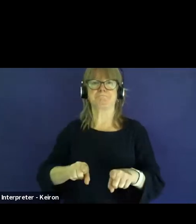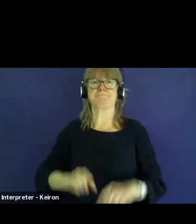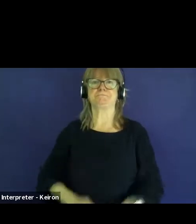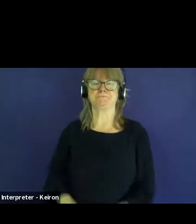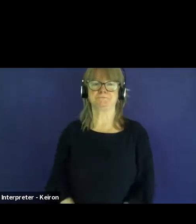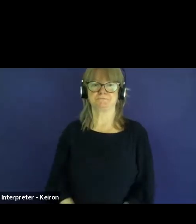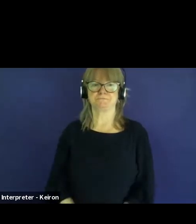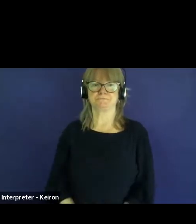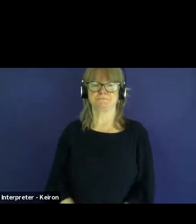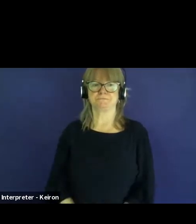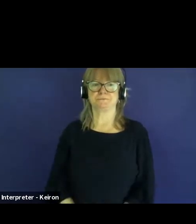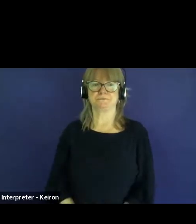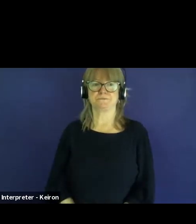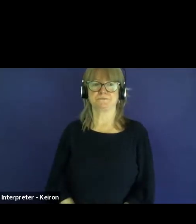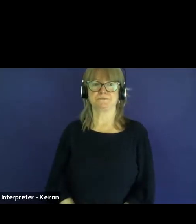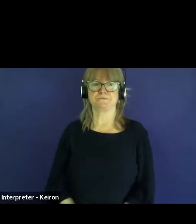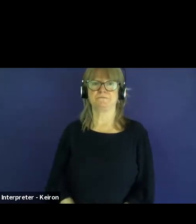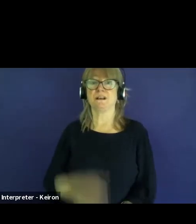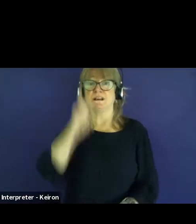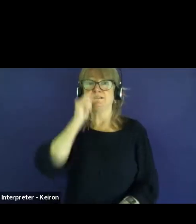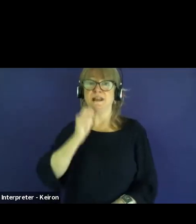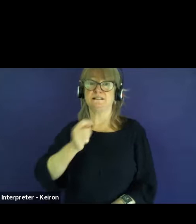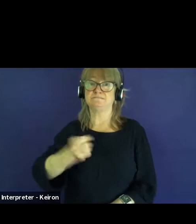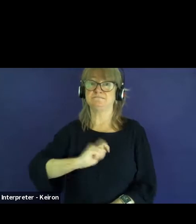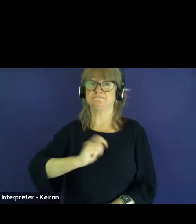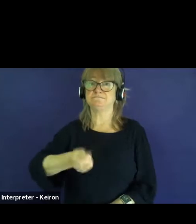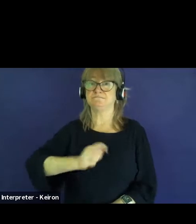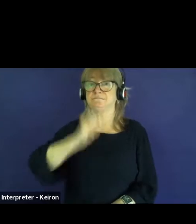Bring it back. You can alternate between both if you feel.